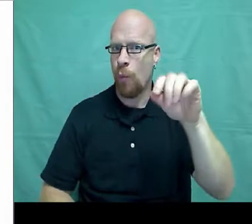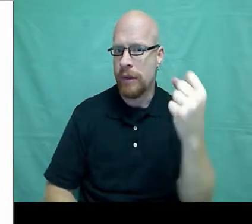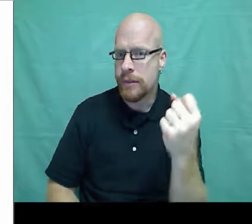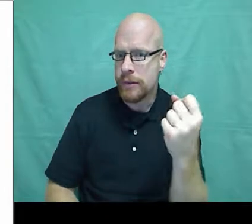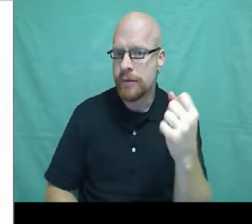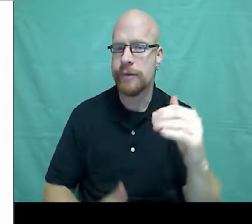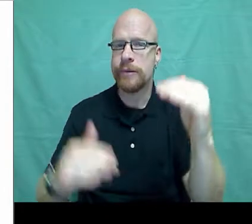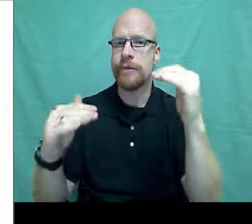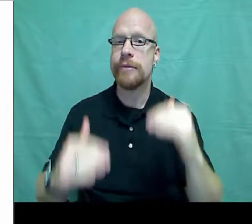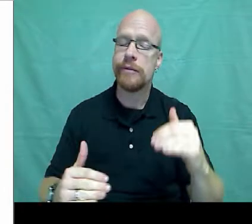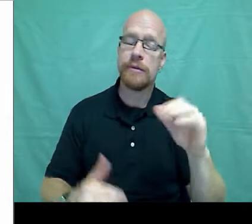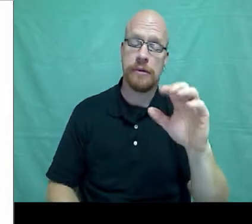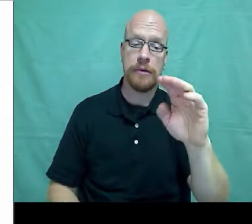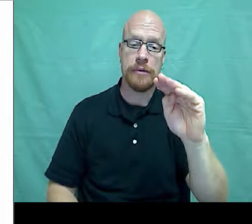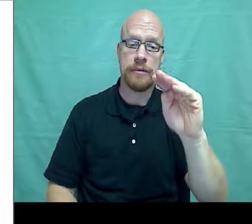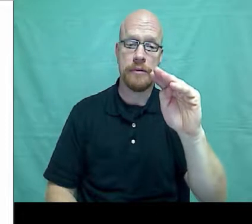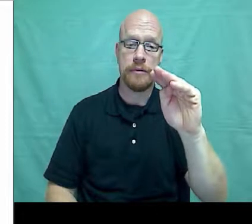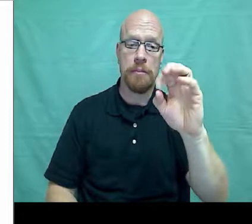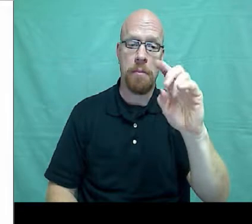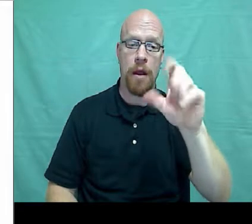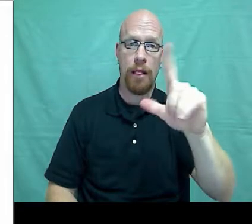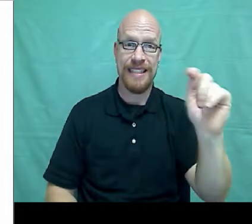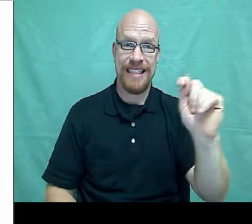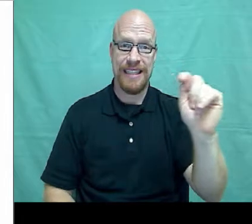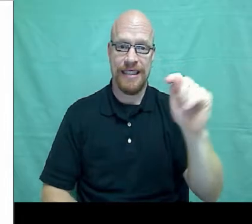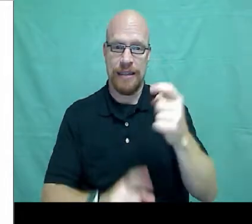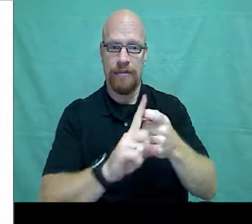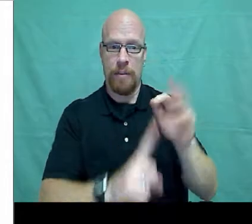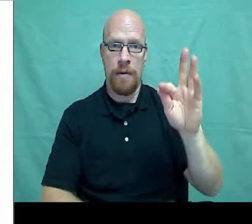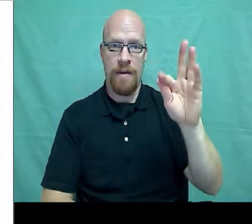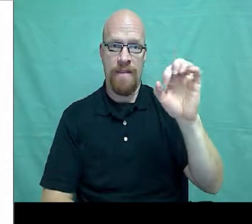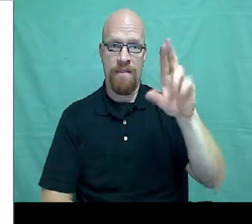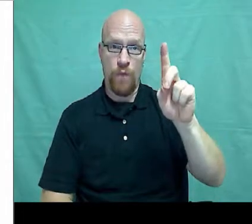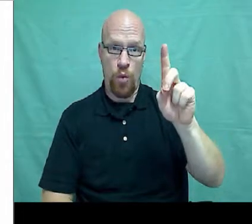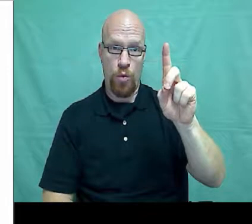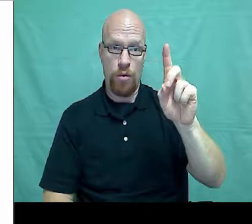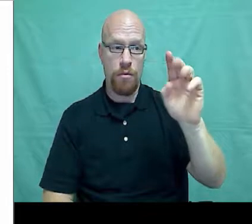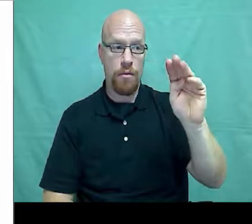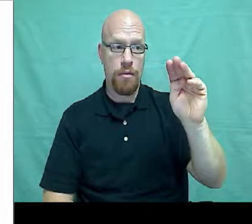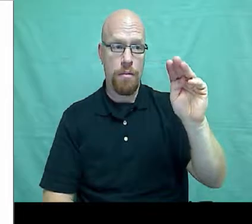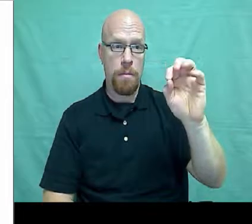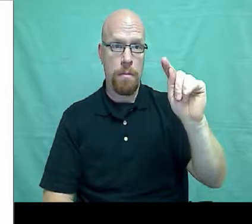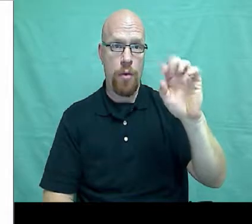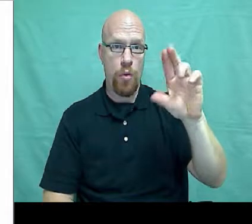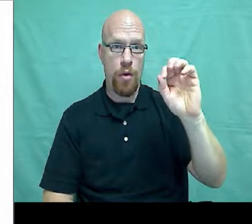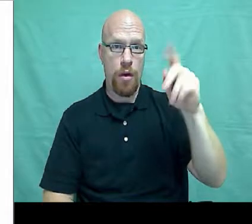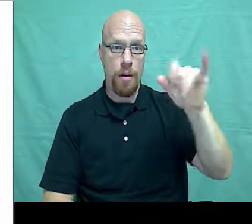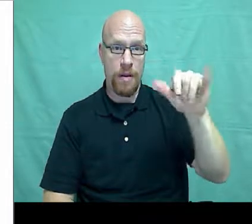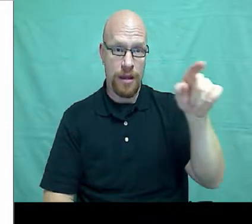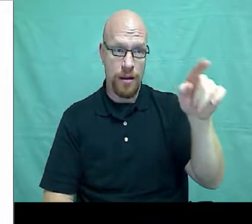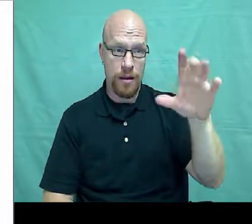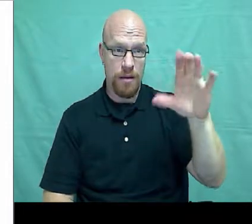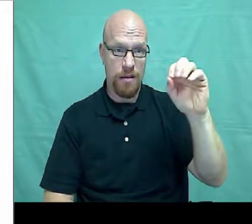the 1920s. The Model T was made by the Ford Motor